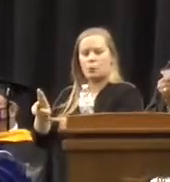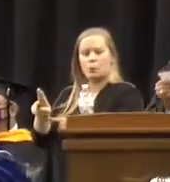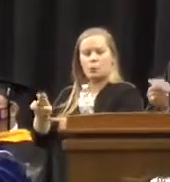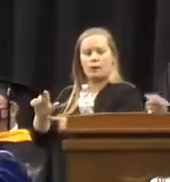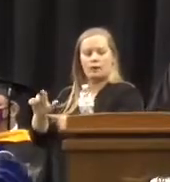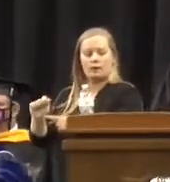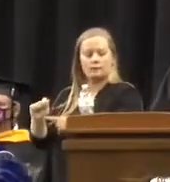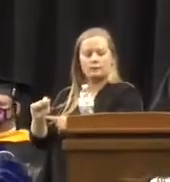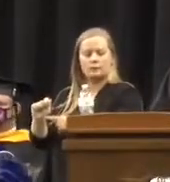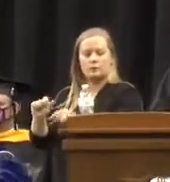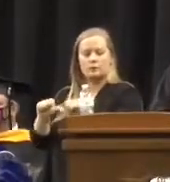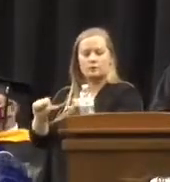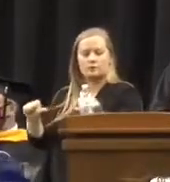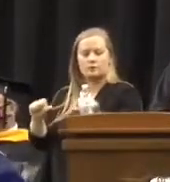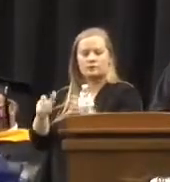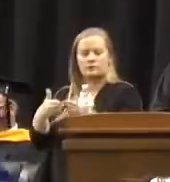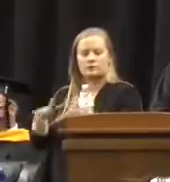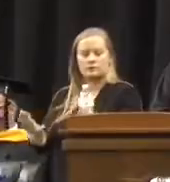Associate in General Studies.